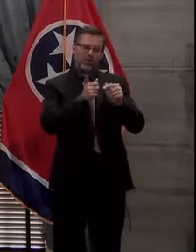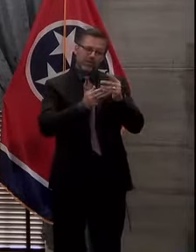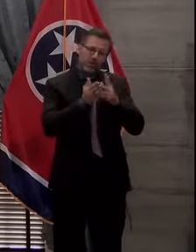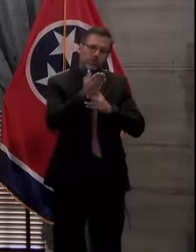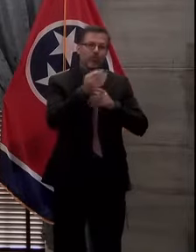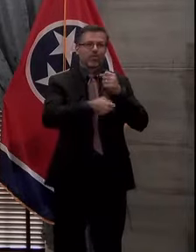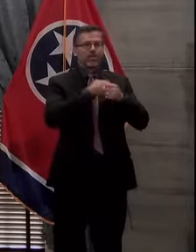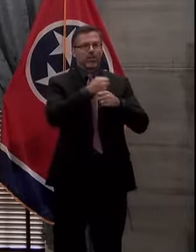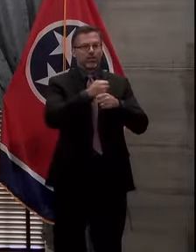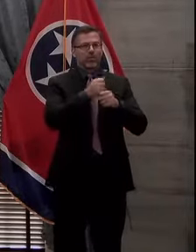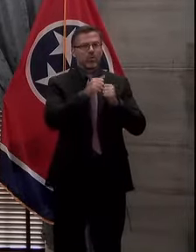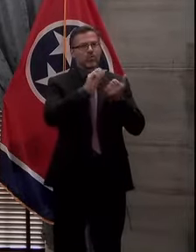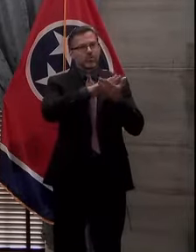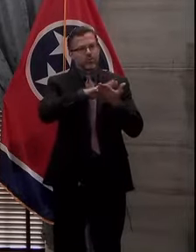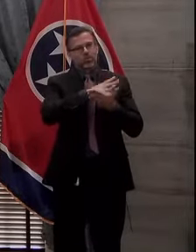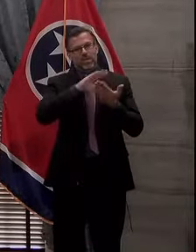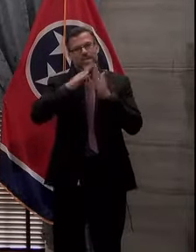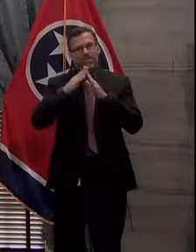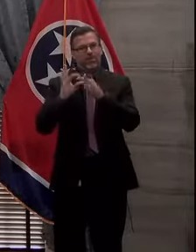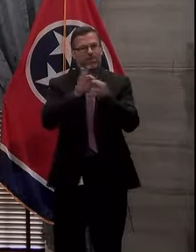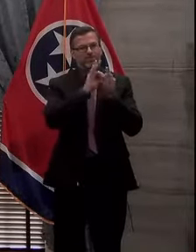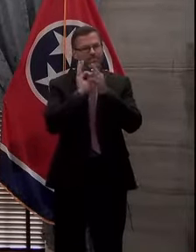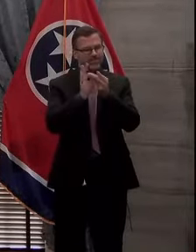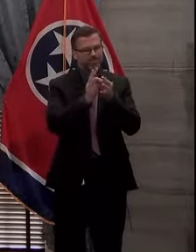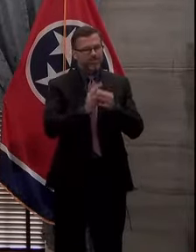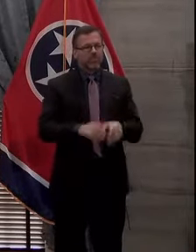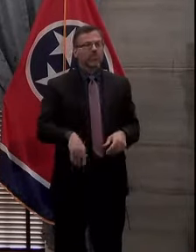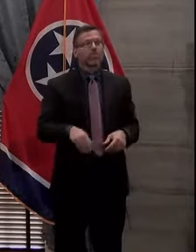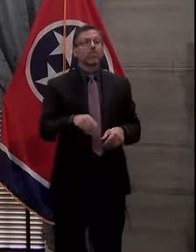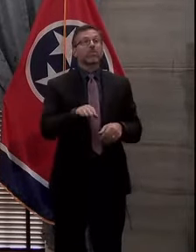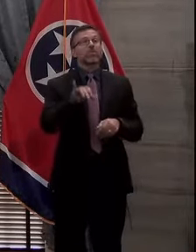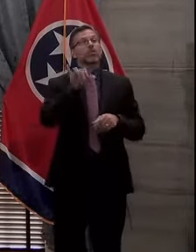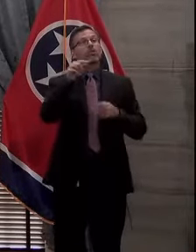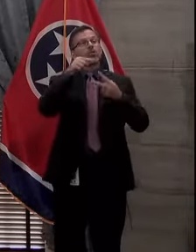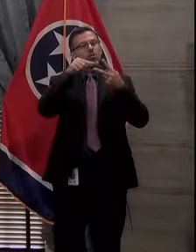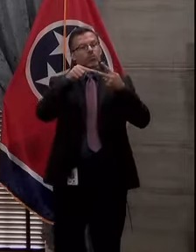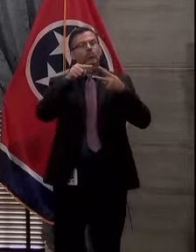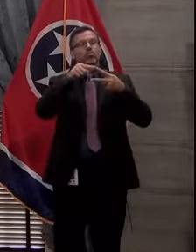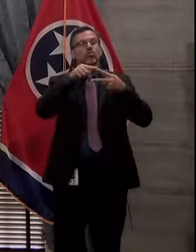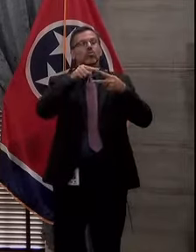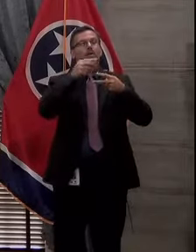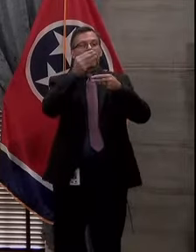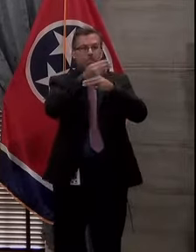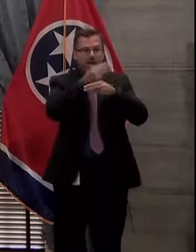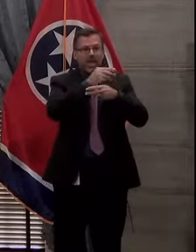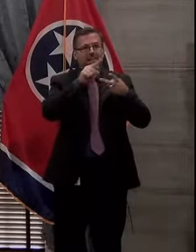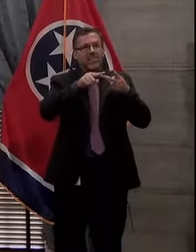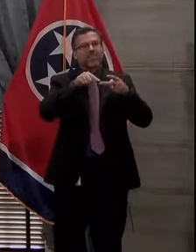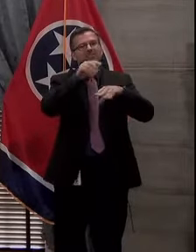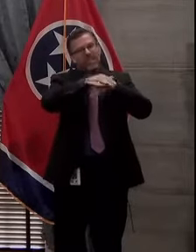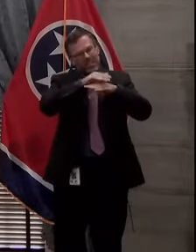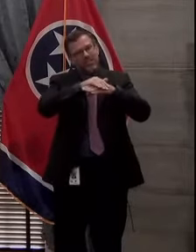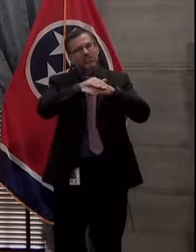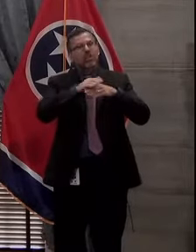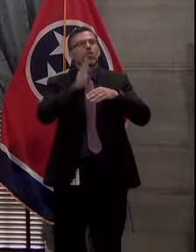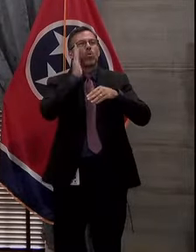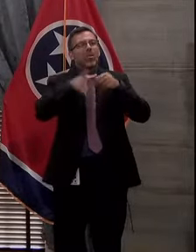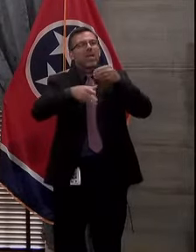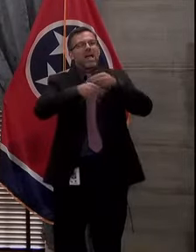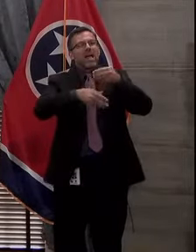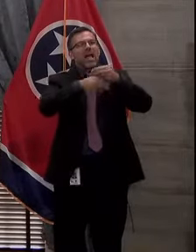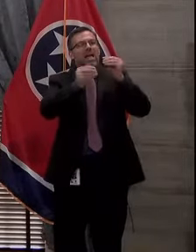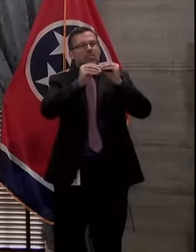and our communities. These resources are available in math and in English language arts, and we will have additional subject areas in the coming